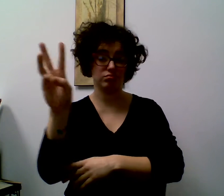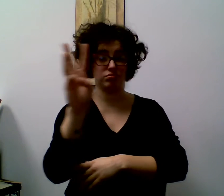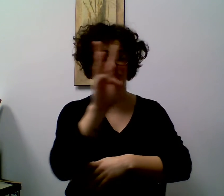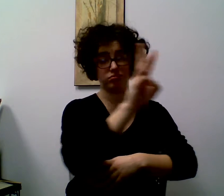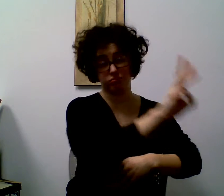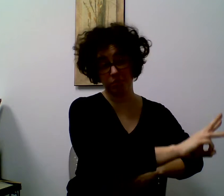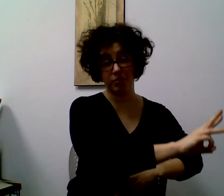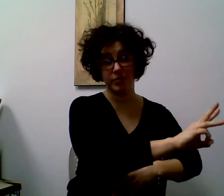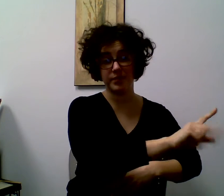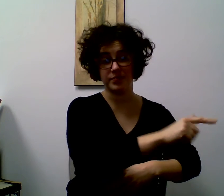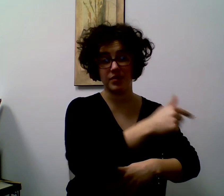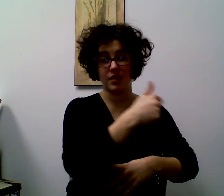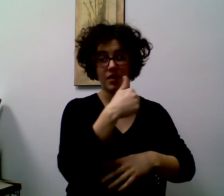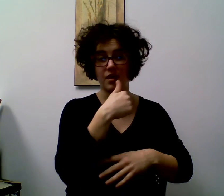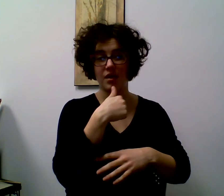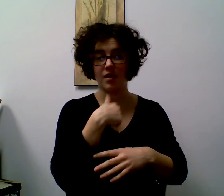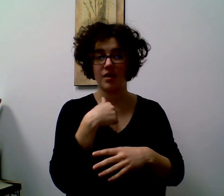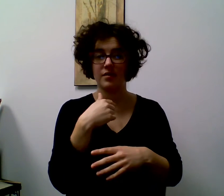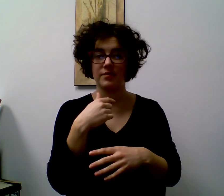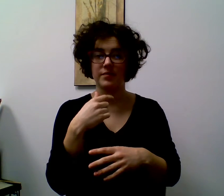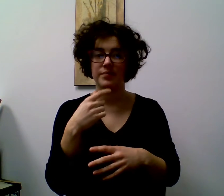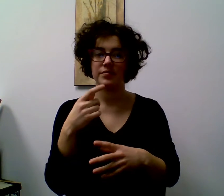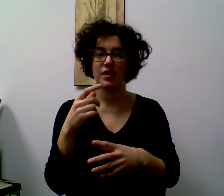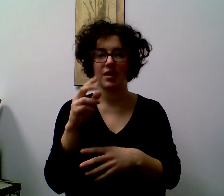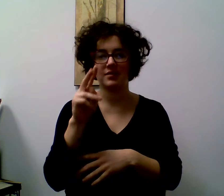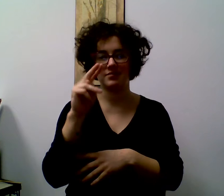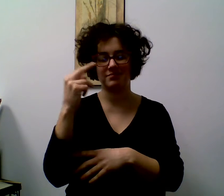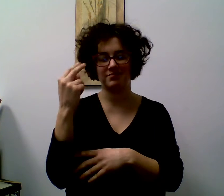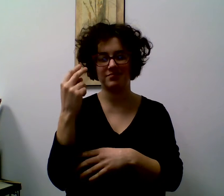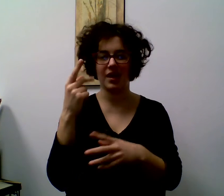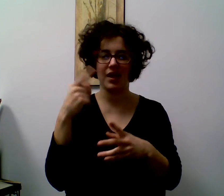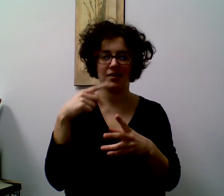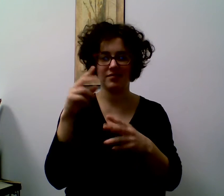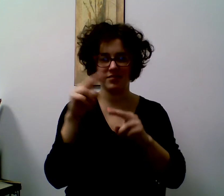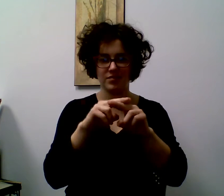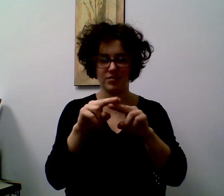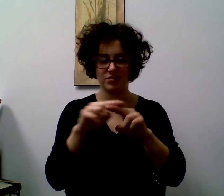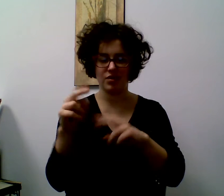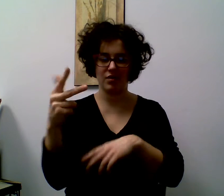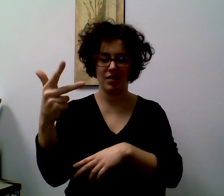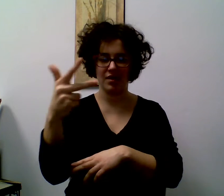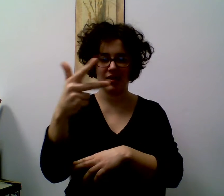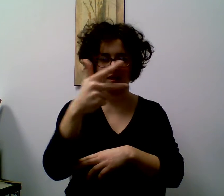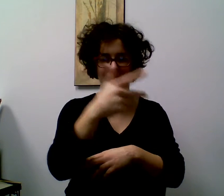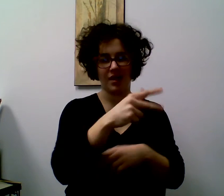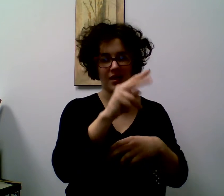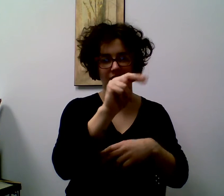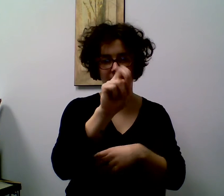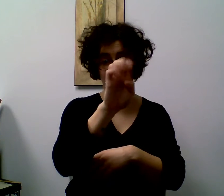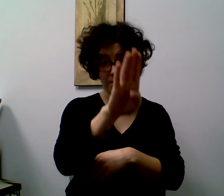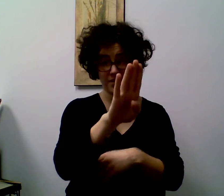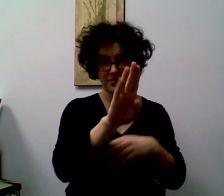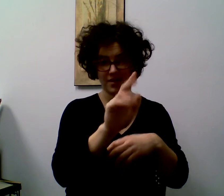railroad passed would have to be formally organized, which required the support of Southern politicians. He was also a believer